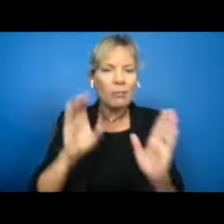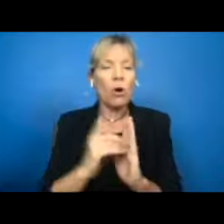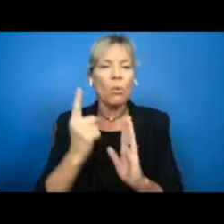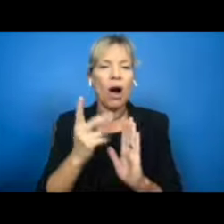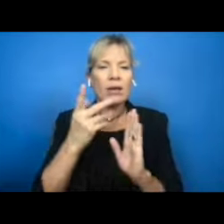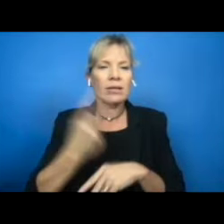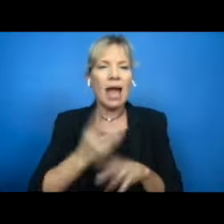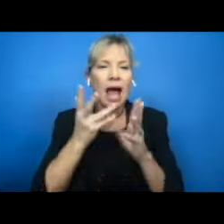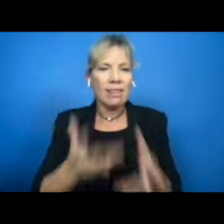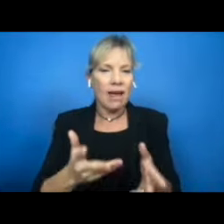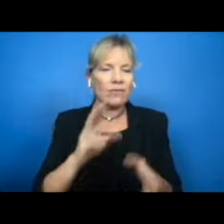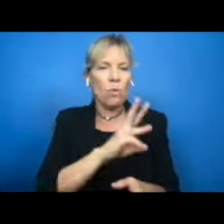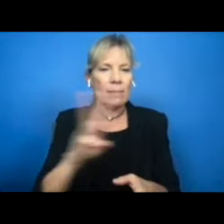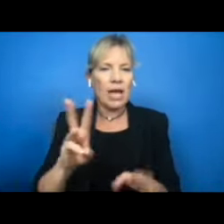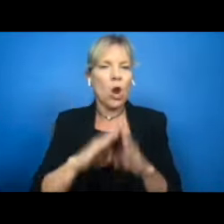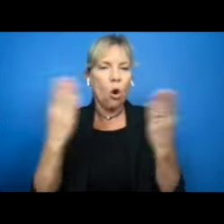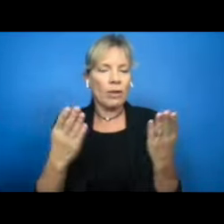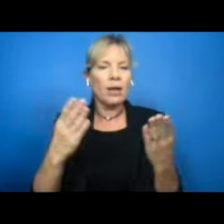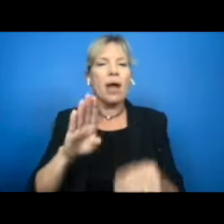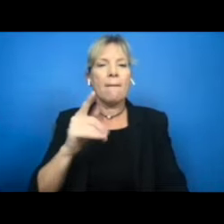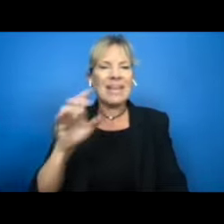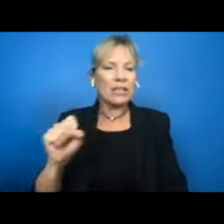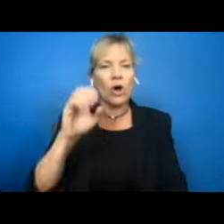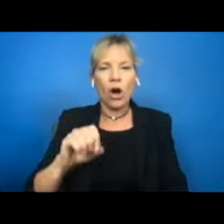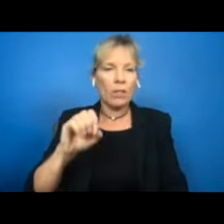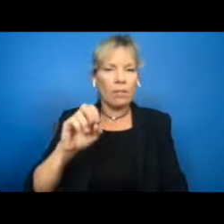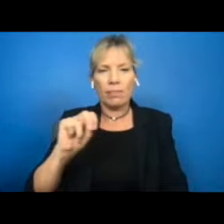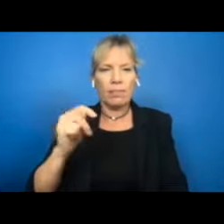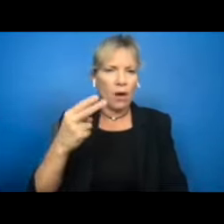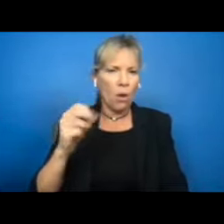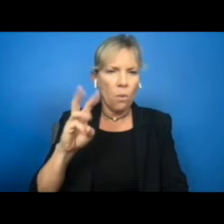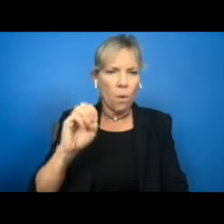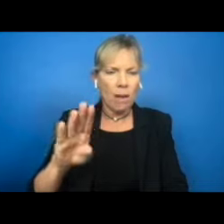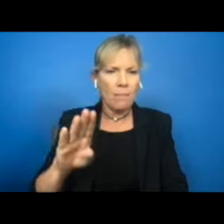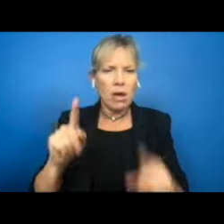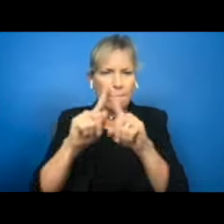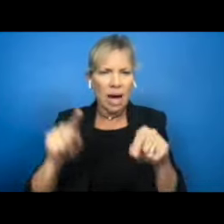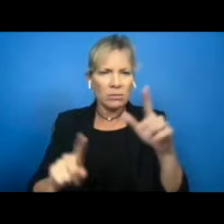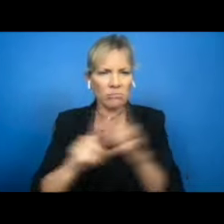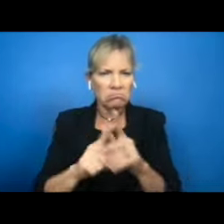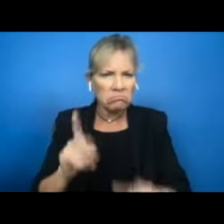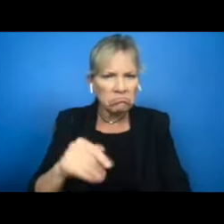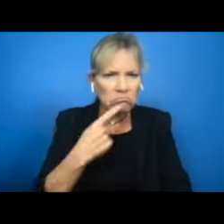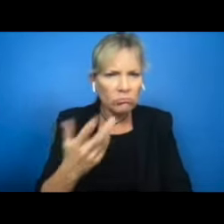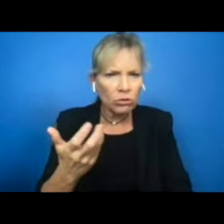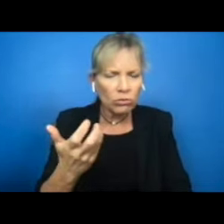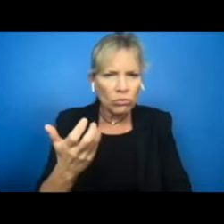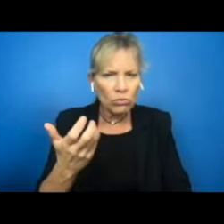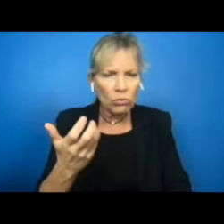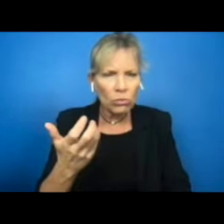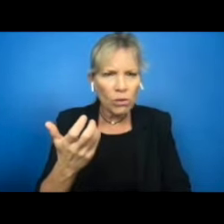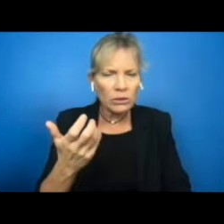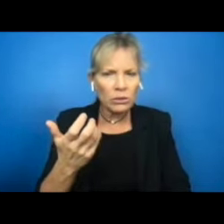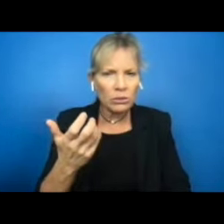called Beagles on the Web. And this little box popped up, and it asked me if I wanted to